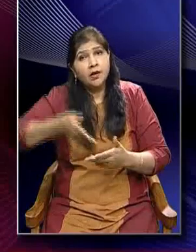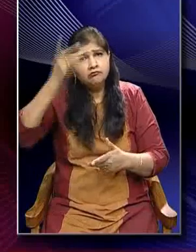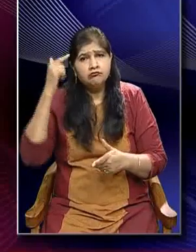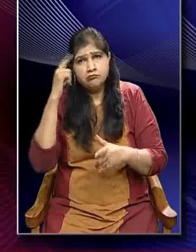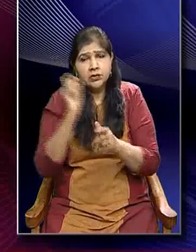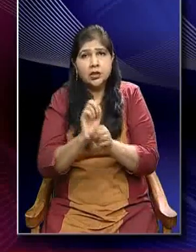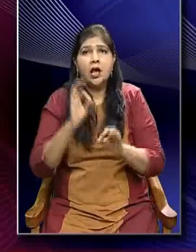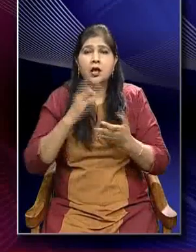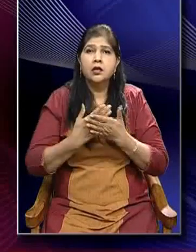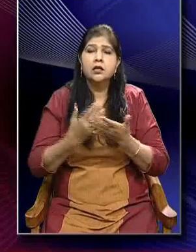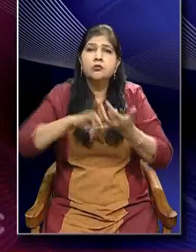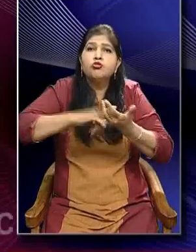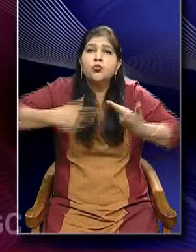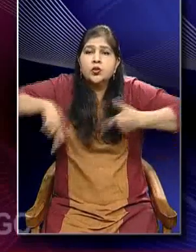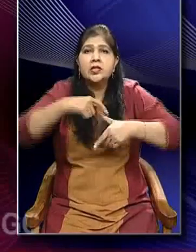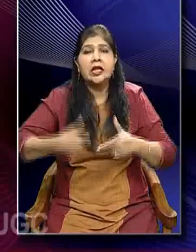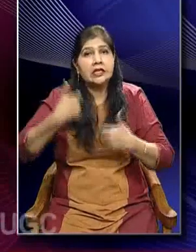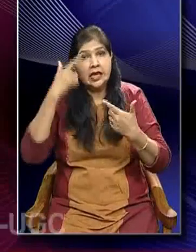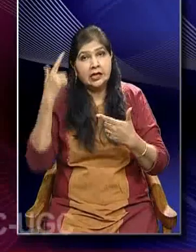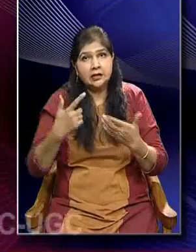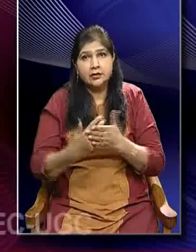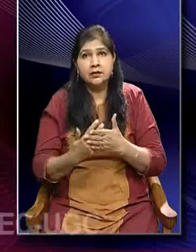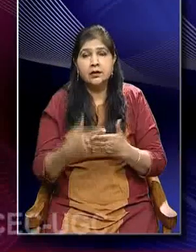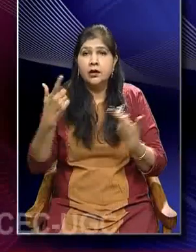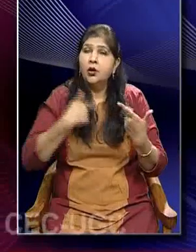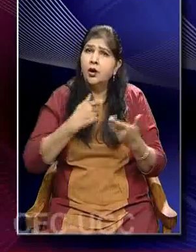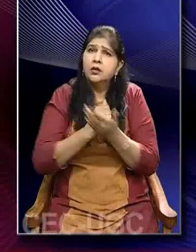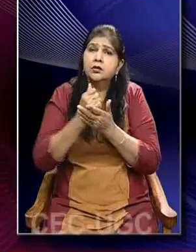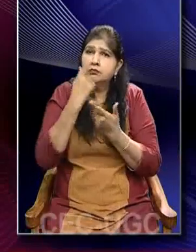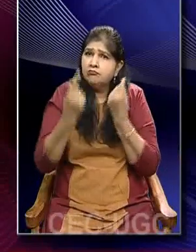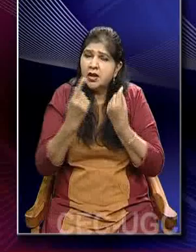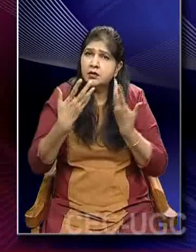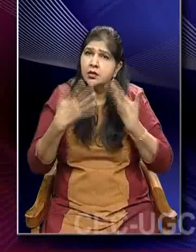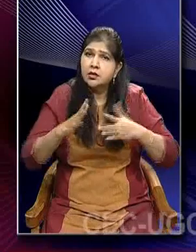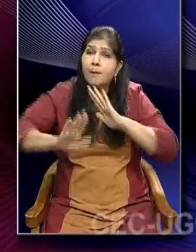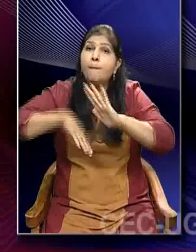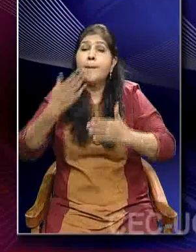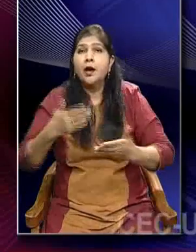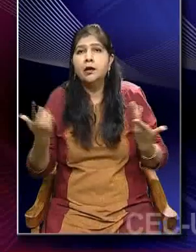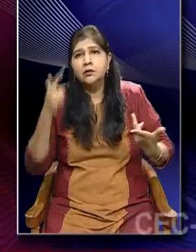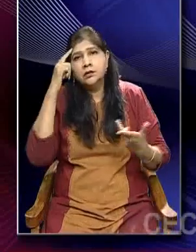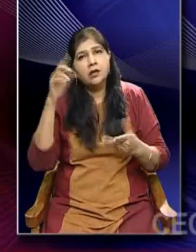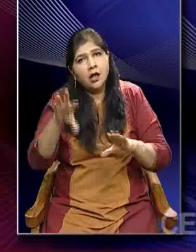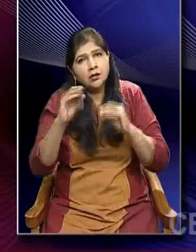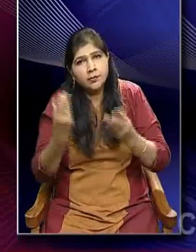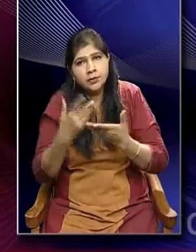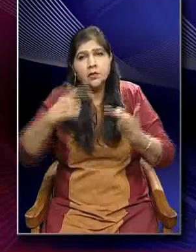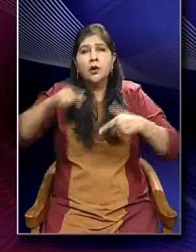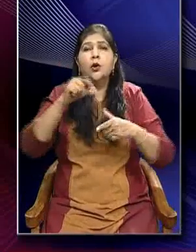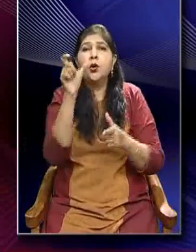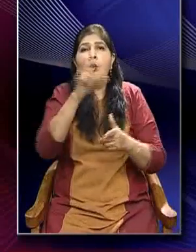theorists, social scientists who have done research in the area